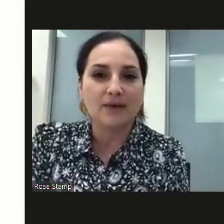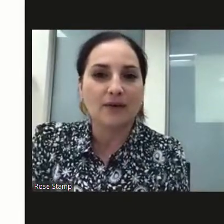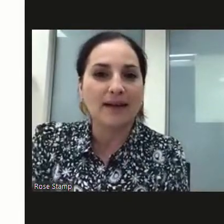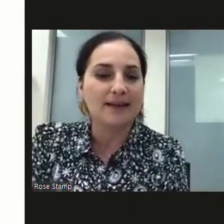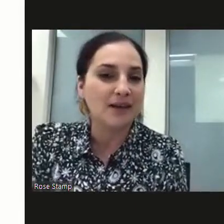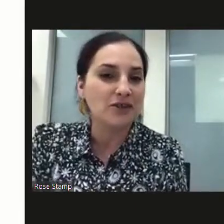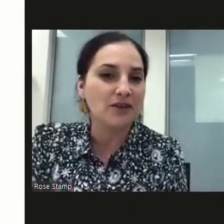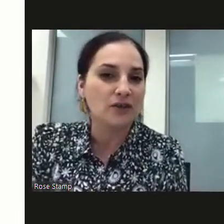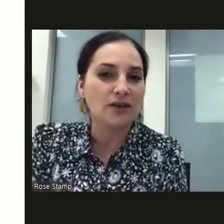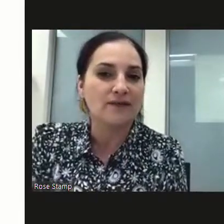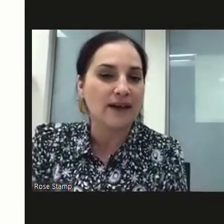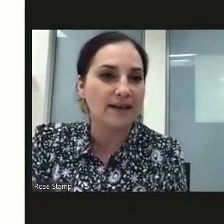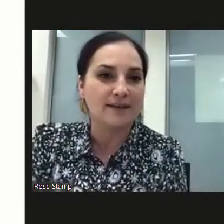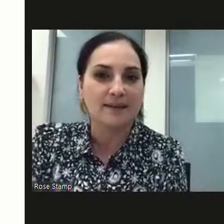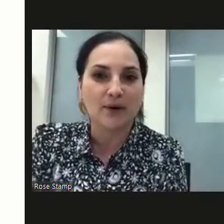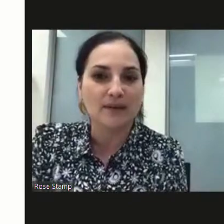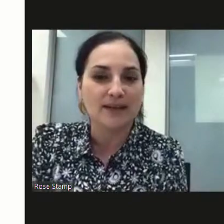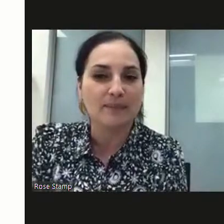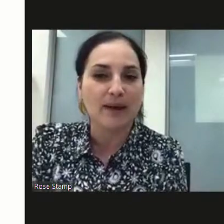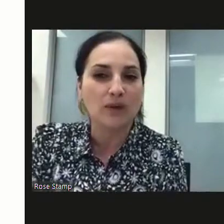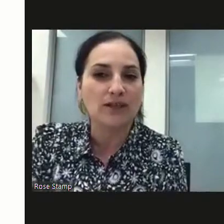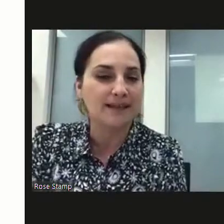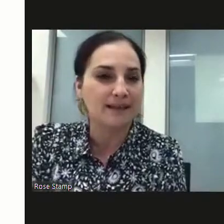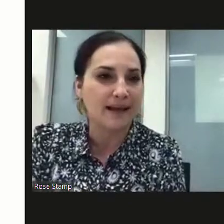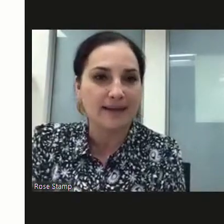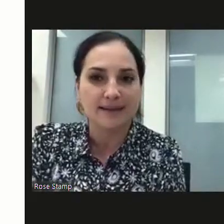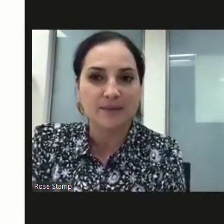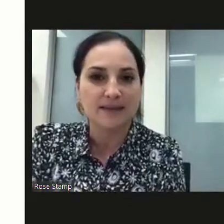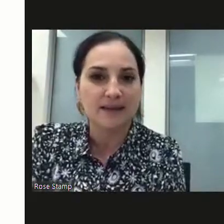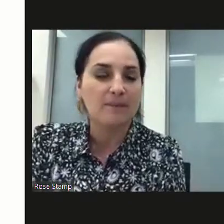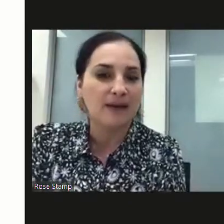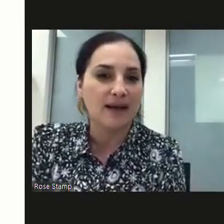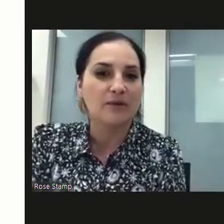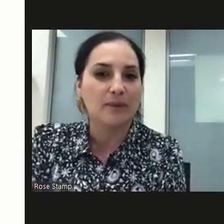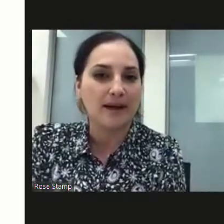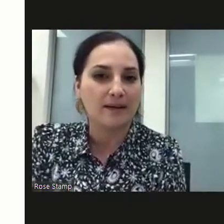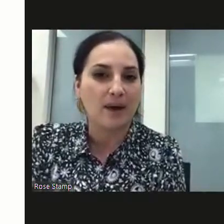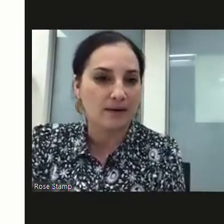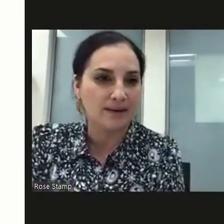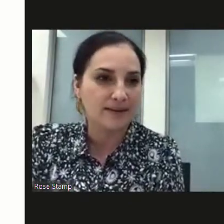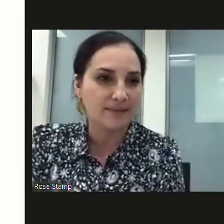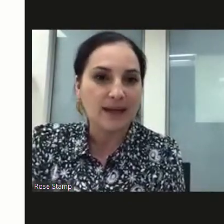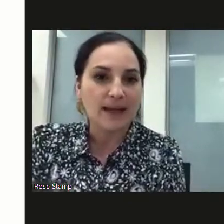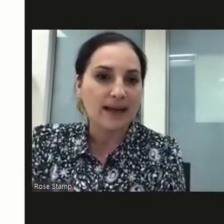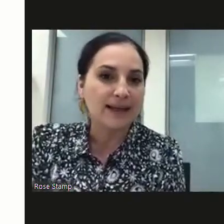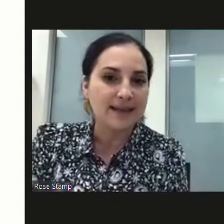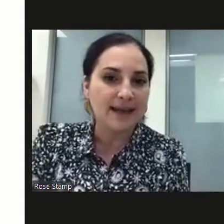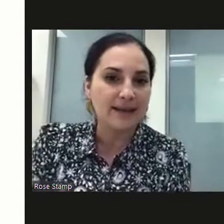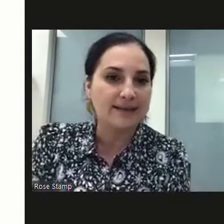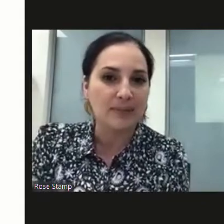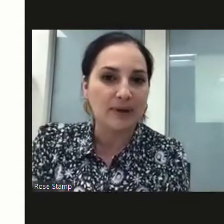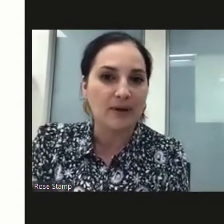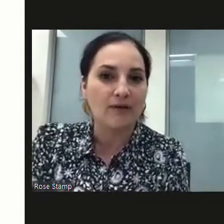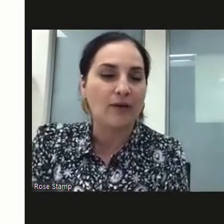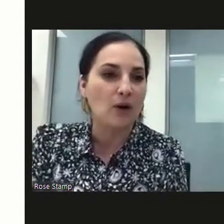So grammaticalization is usually defined as a process by which lexical items become grammatical markers. And let's take